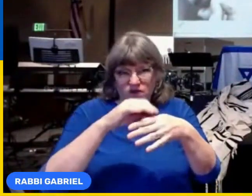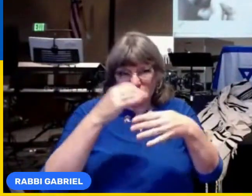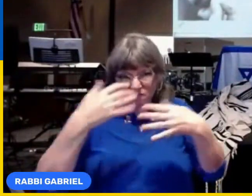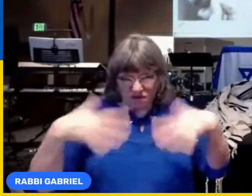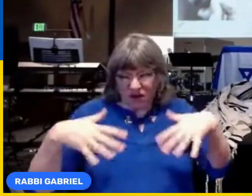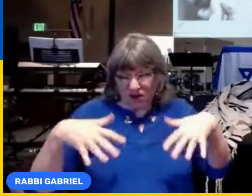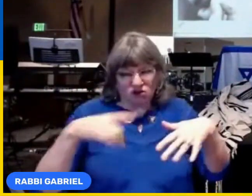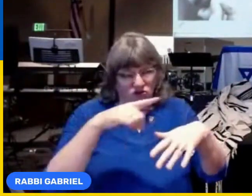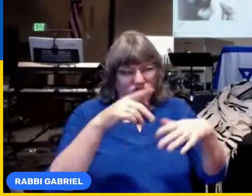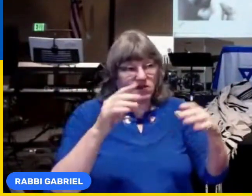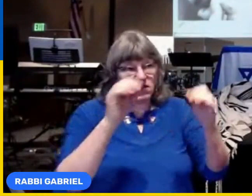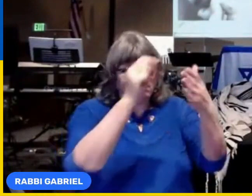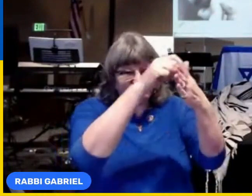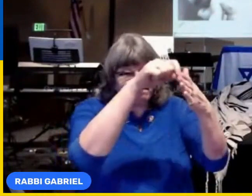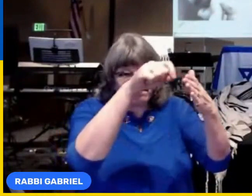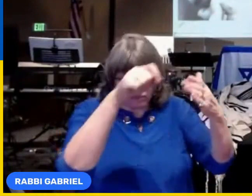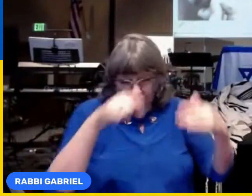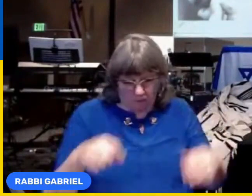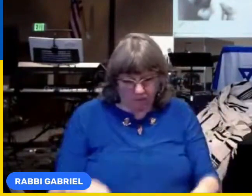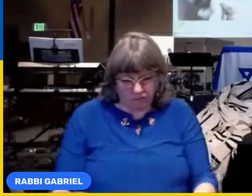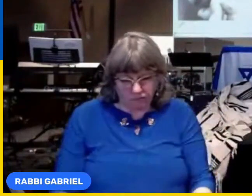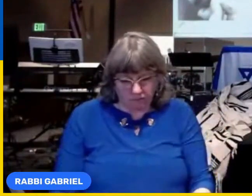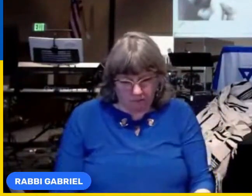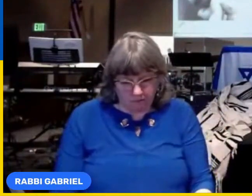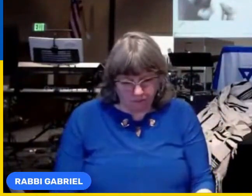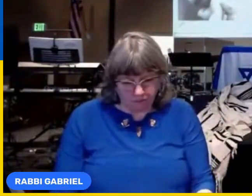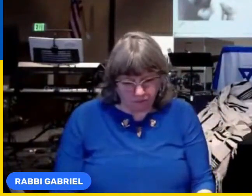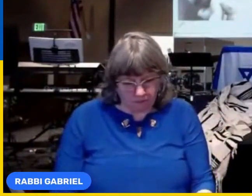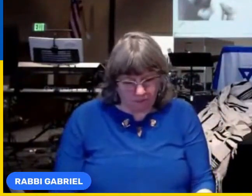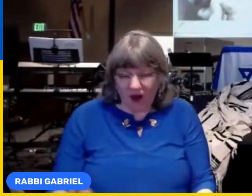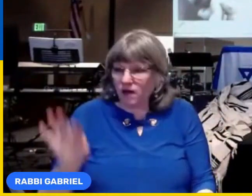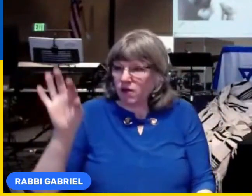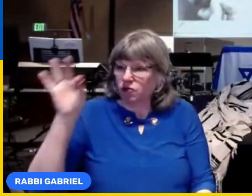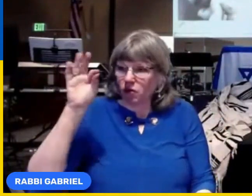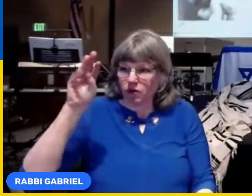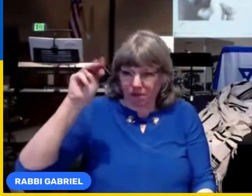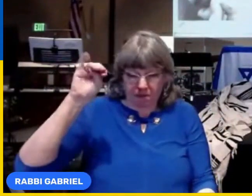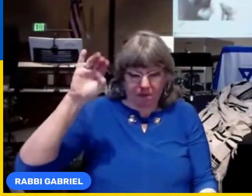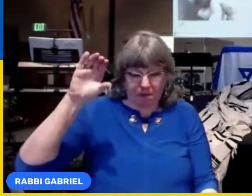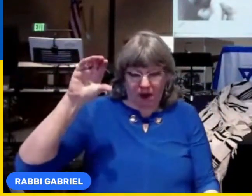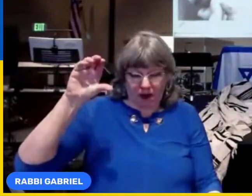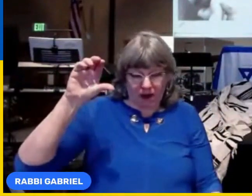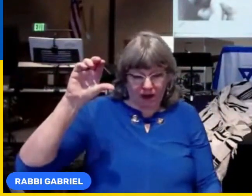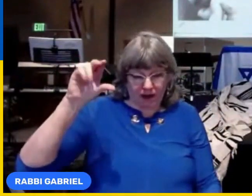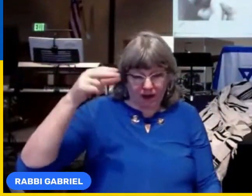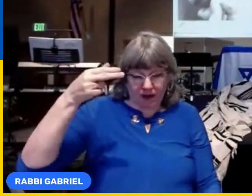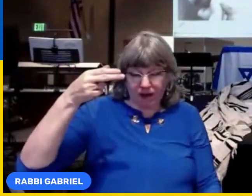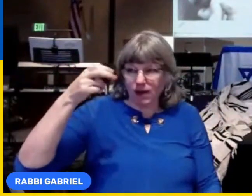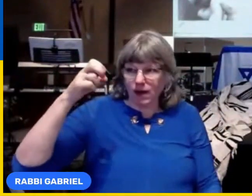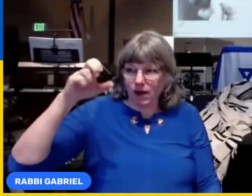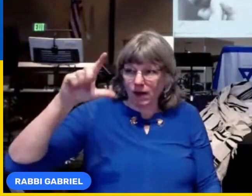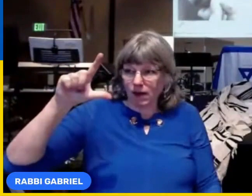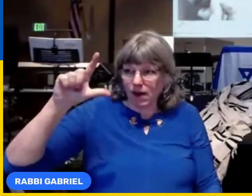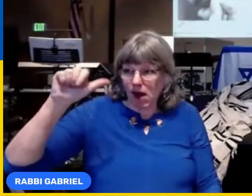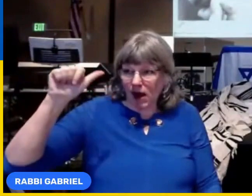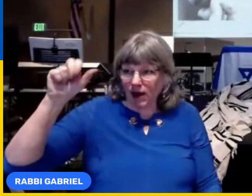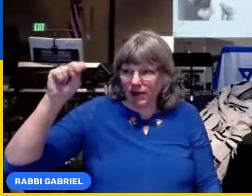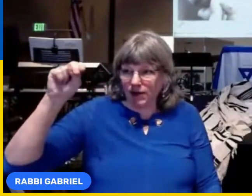the 26-year-old sculptor Michelangelo was chosen and given 2 years to complete